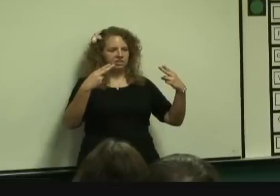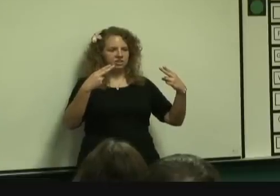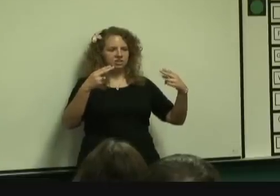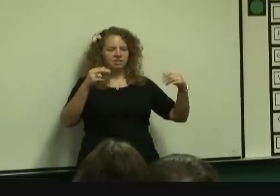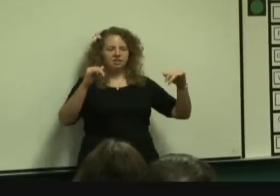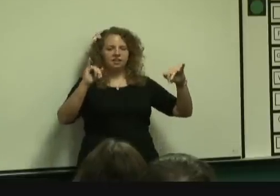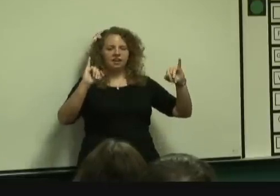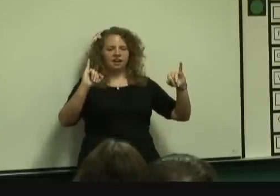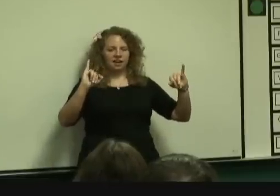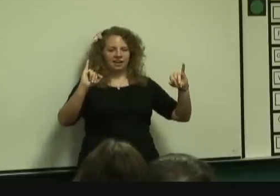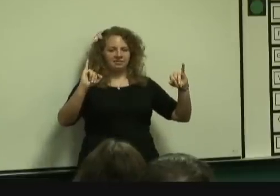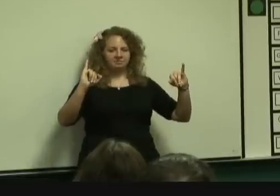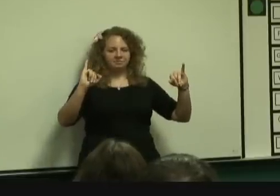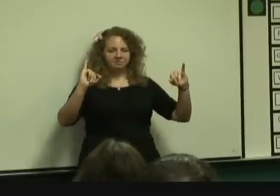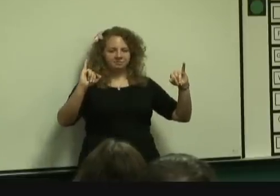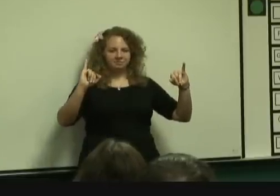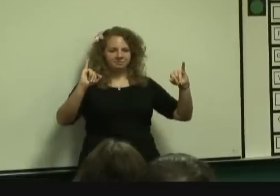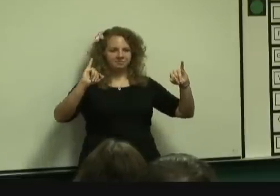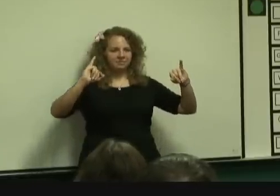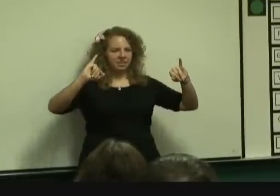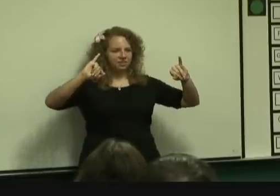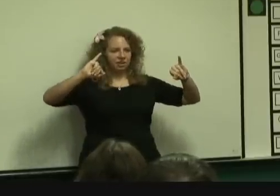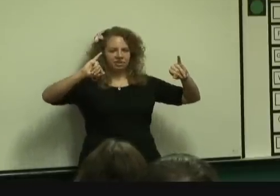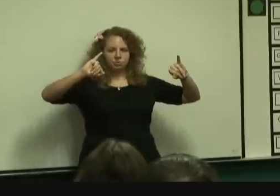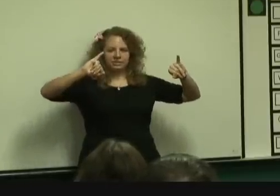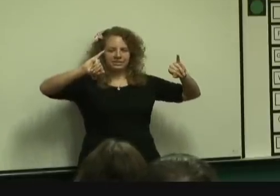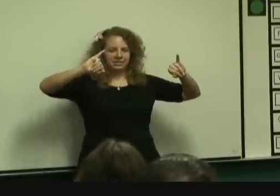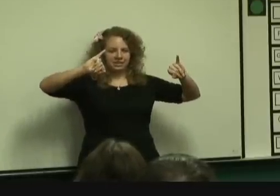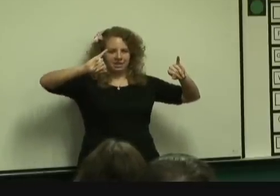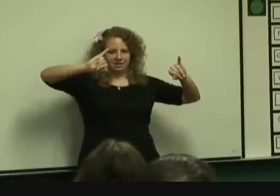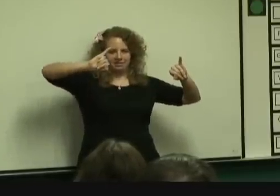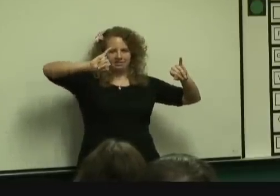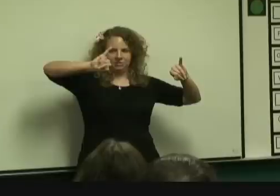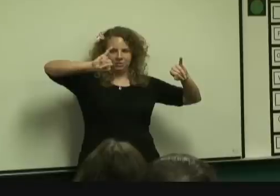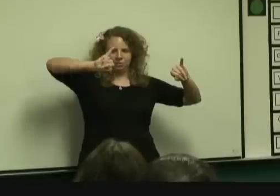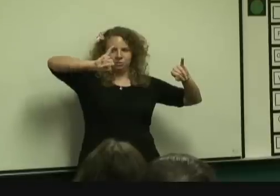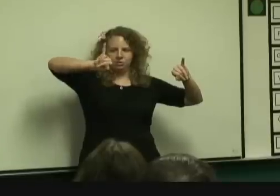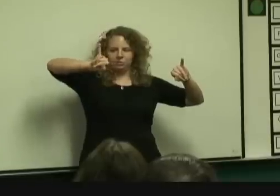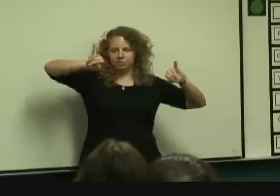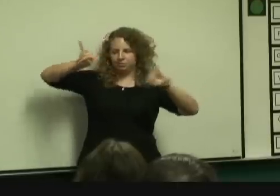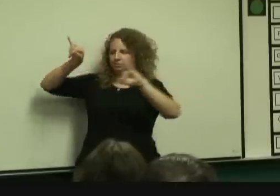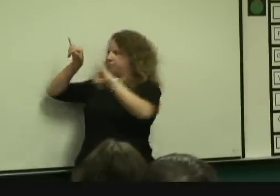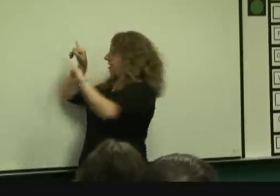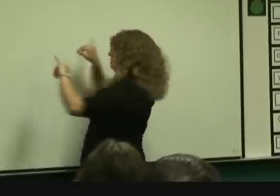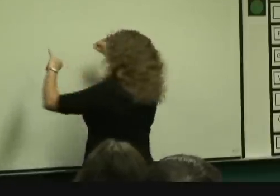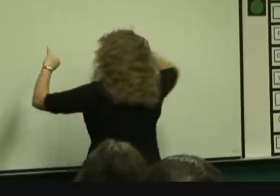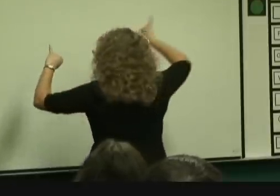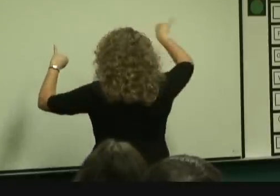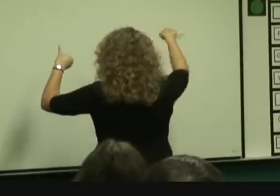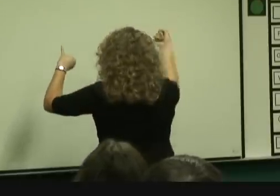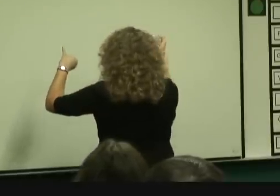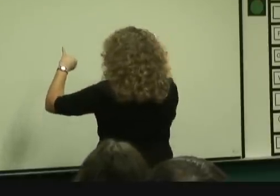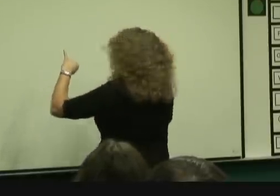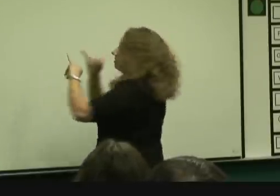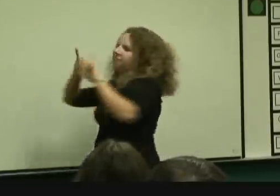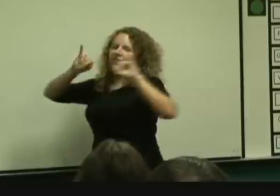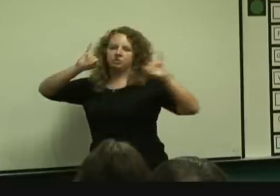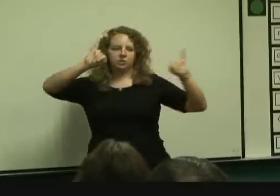H, I, and you're going to twist in. So with your hand, it would be like this, like twisting in. So you can